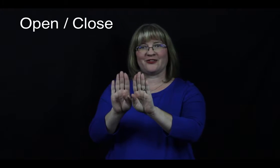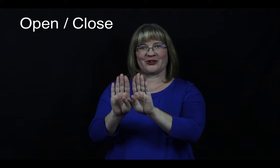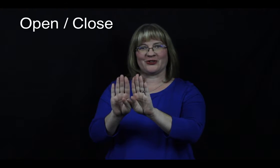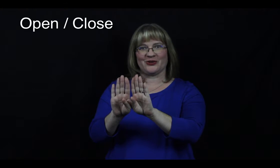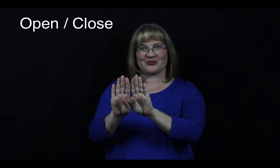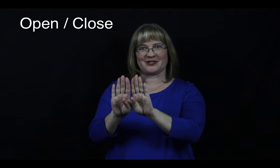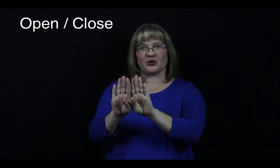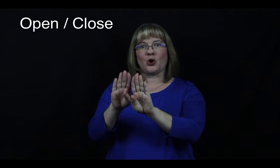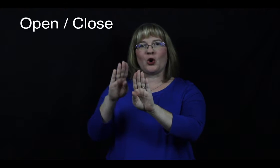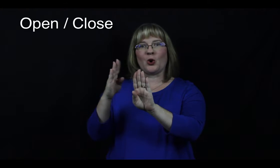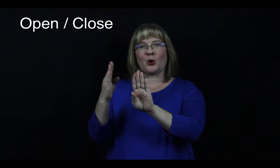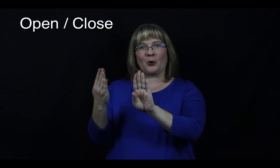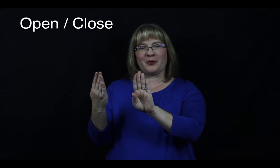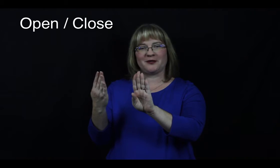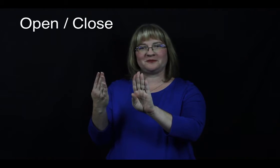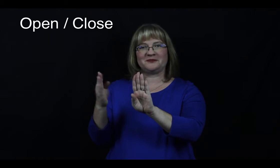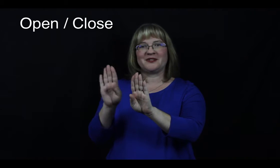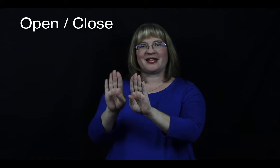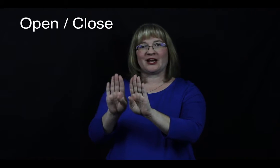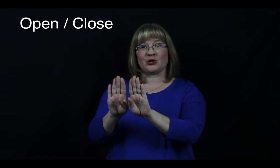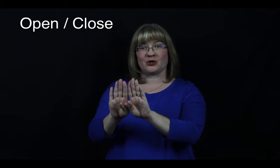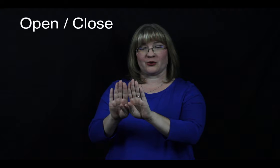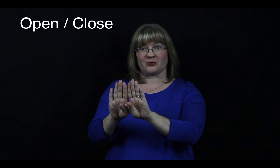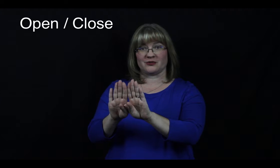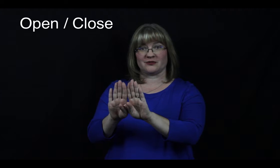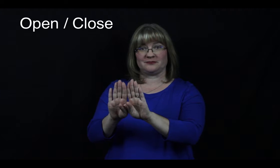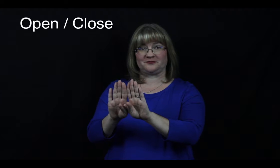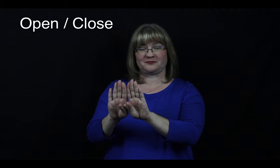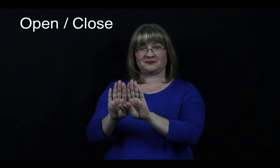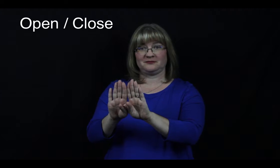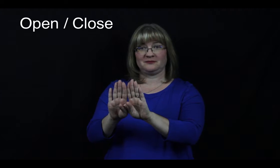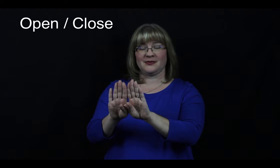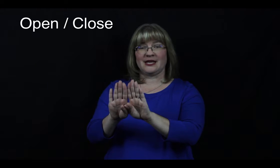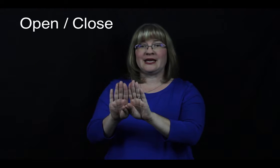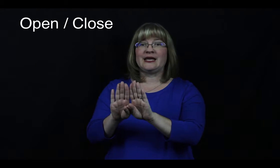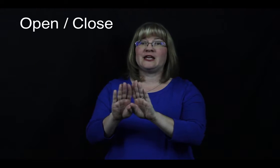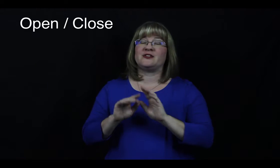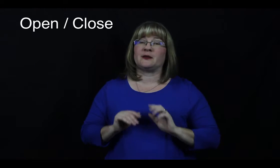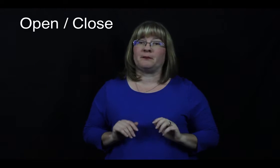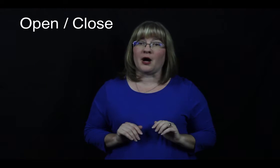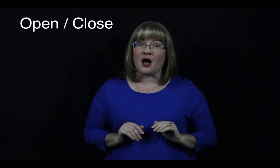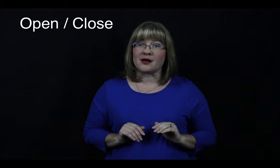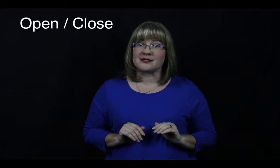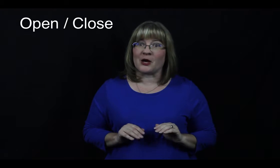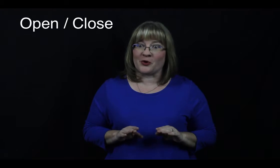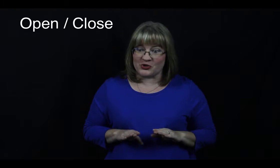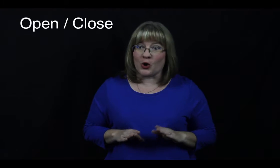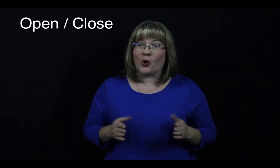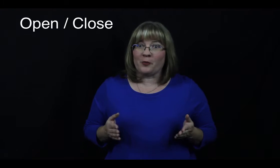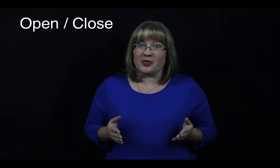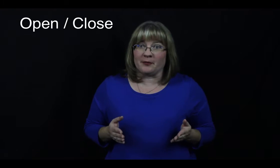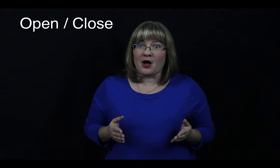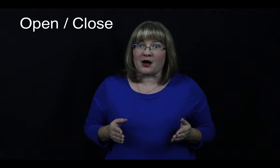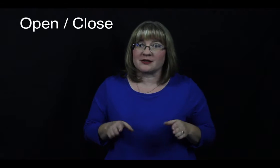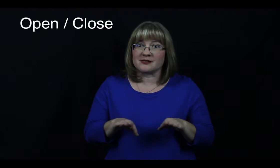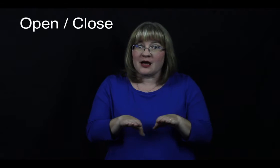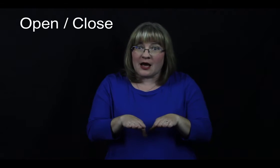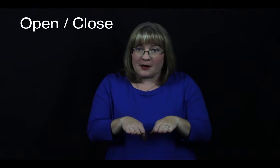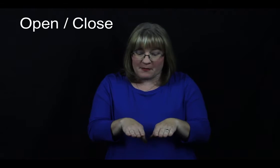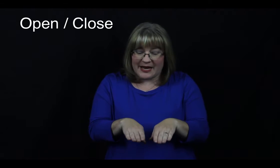then close it. Open and close. If it's a box and I want you to open the box, my